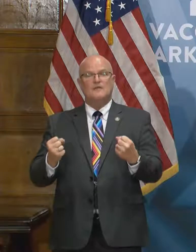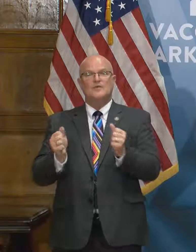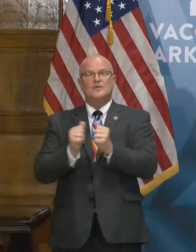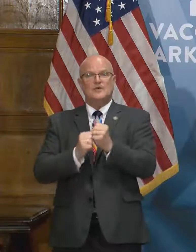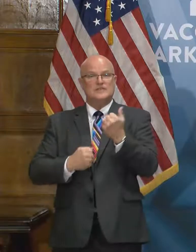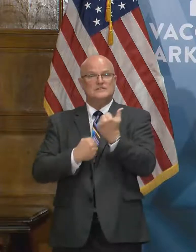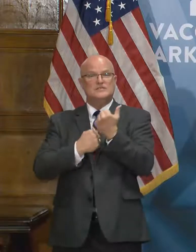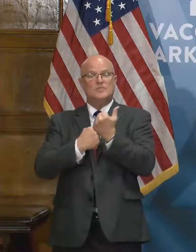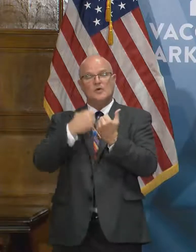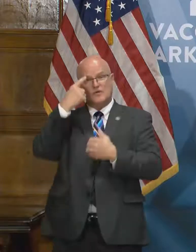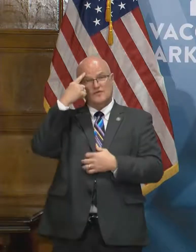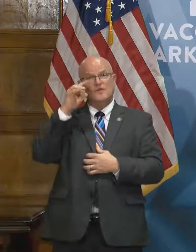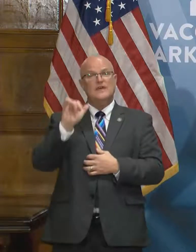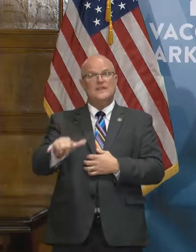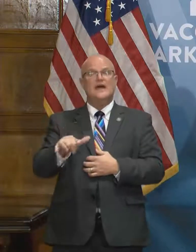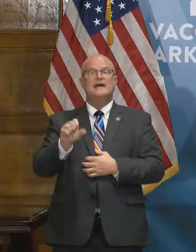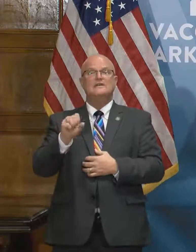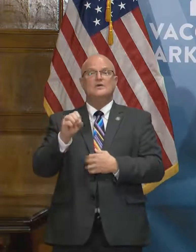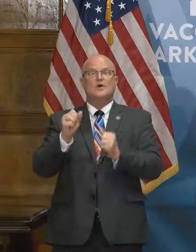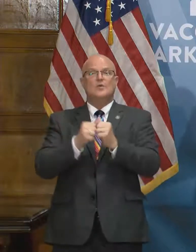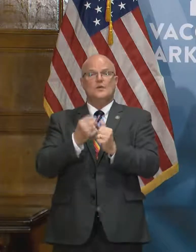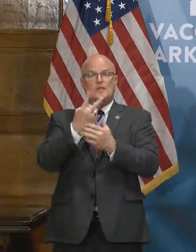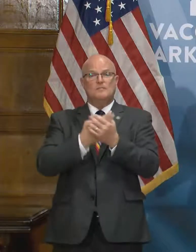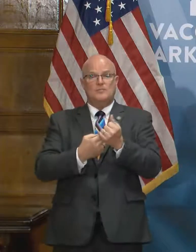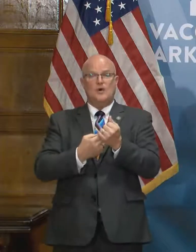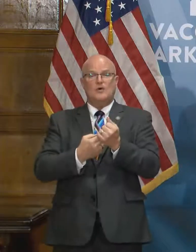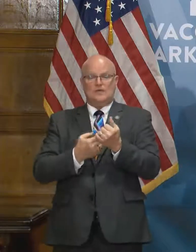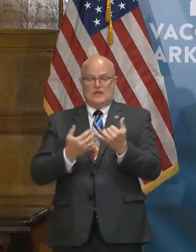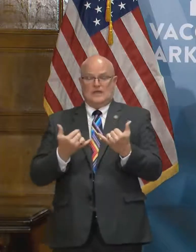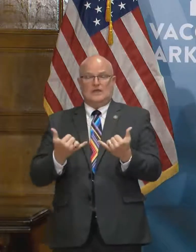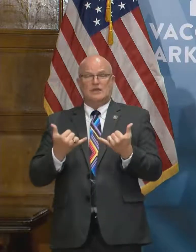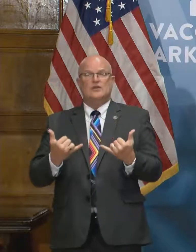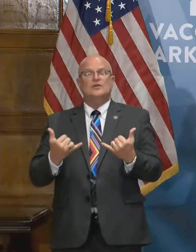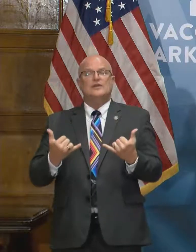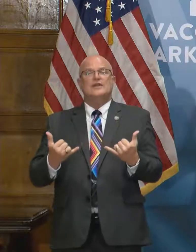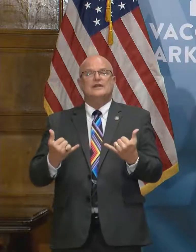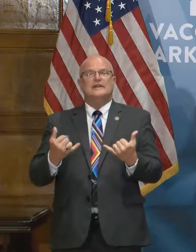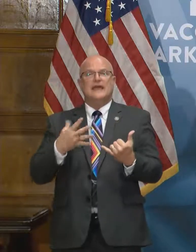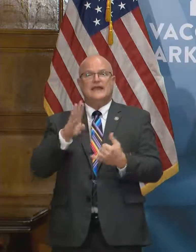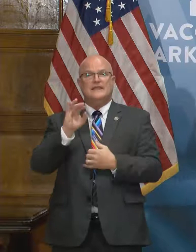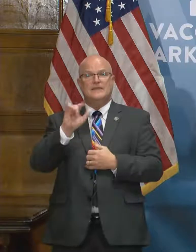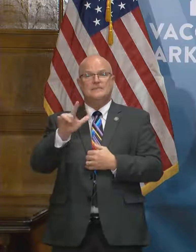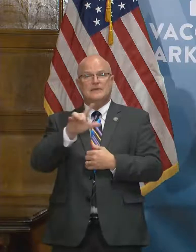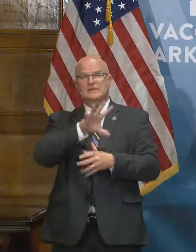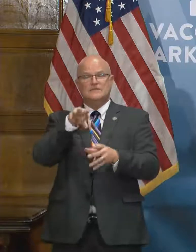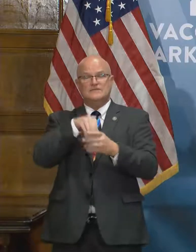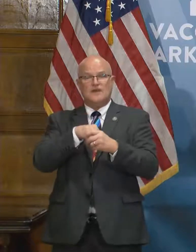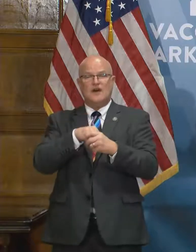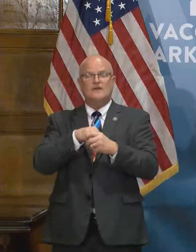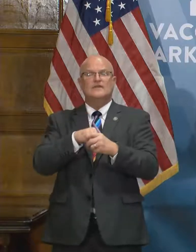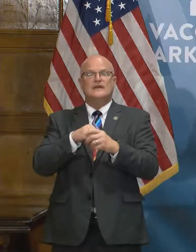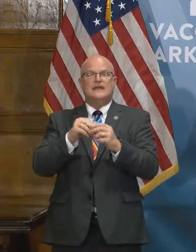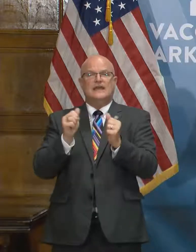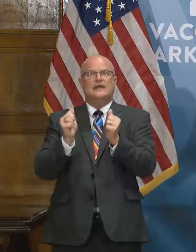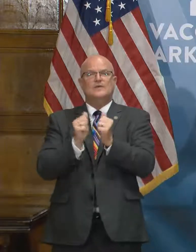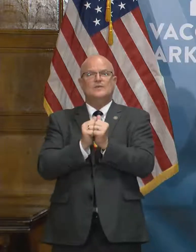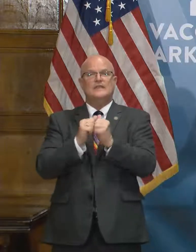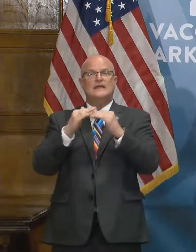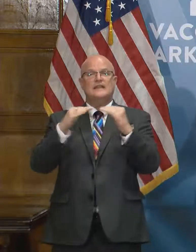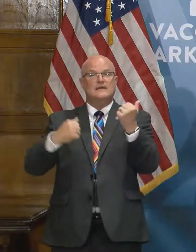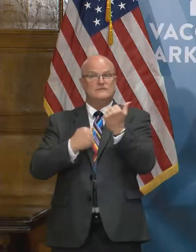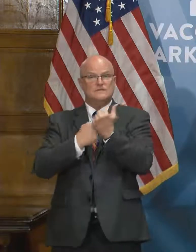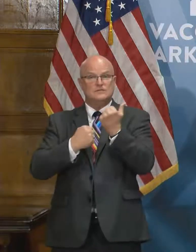the support for that. And so with both the concurrence in what the bill is, and secondly with the level